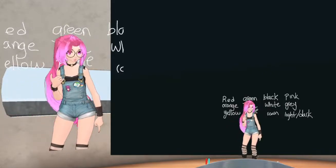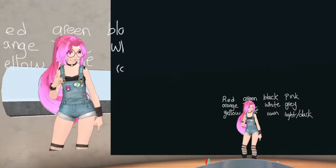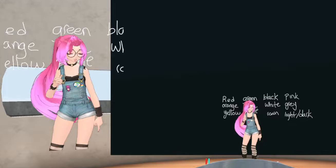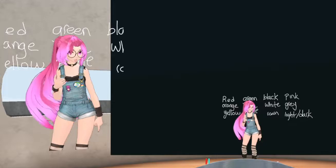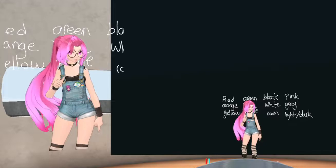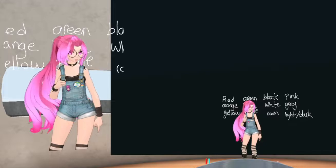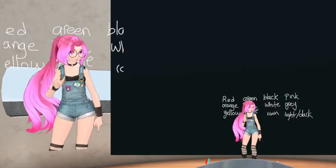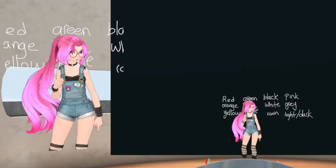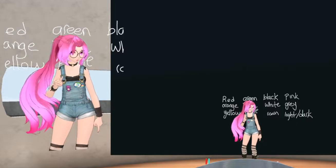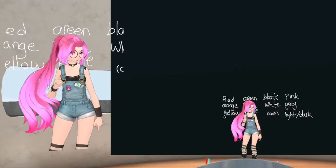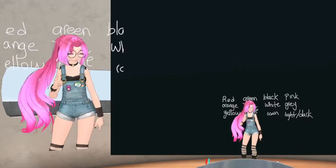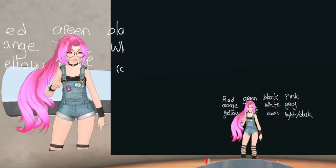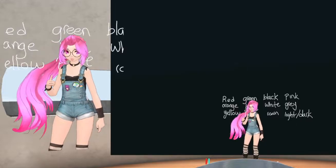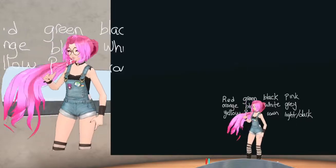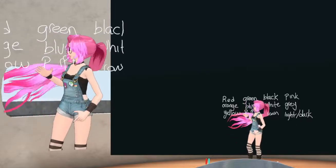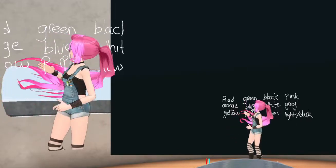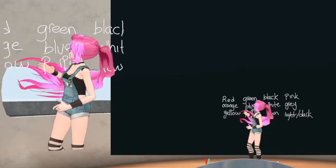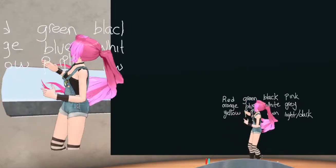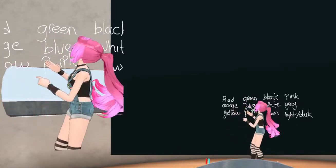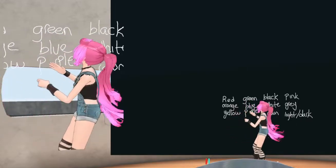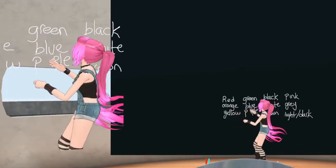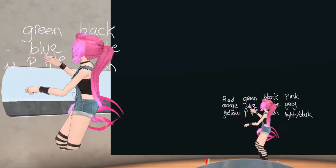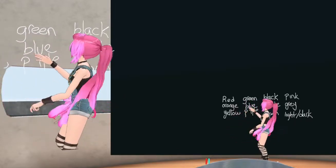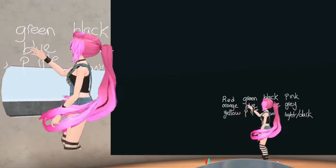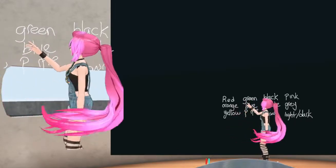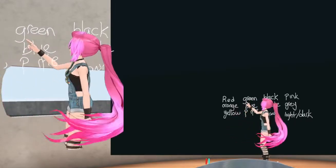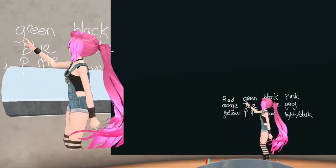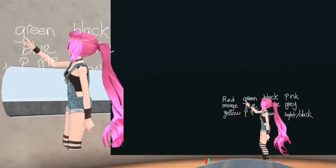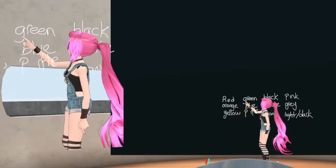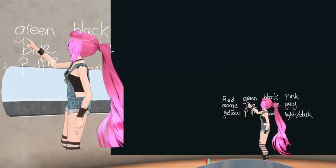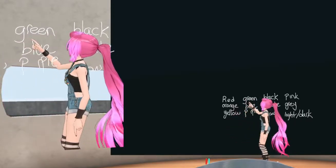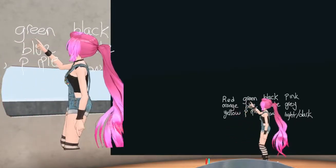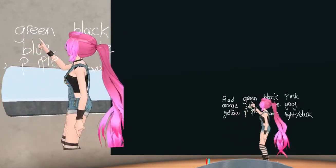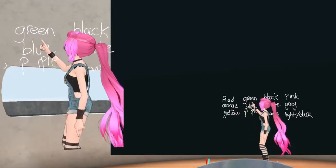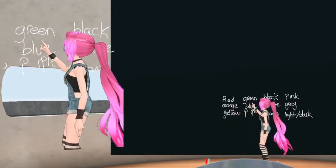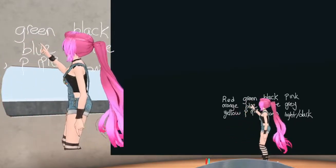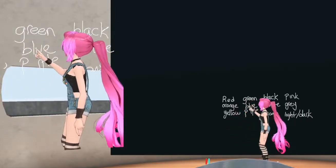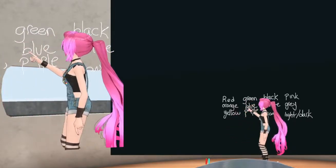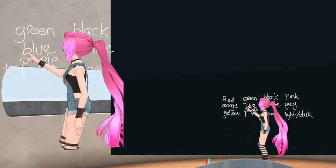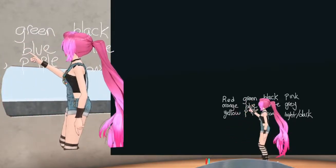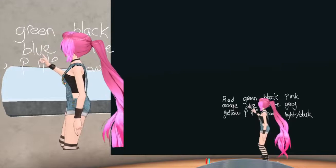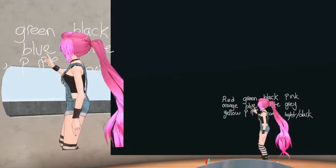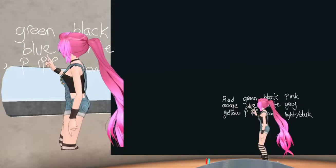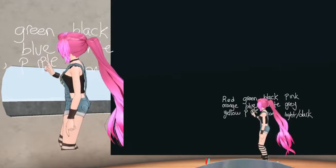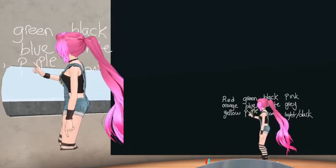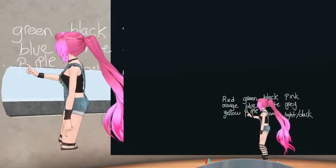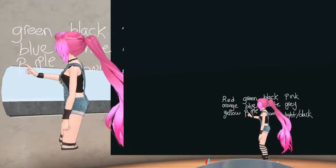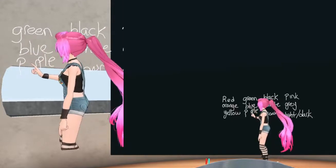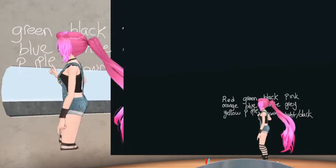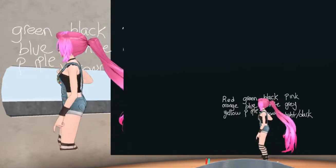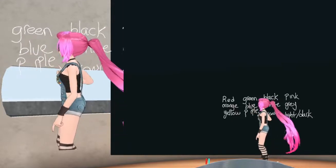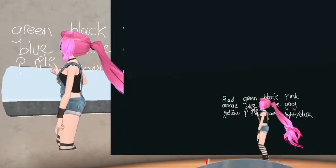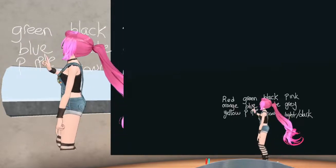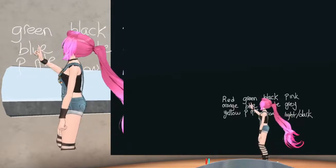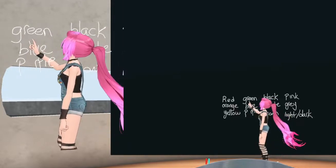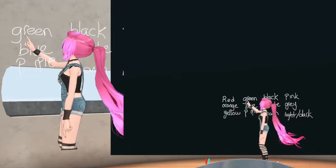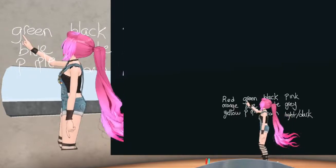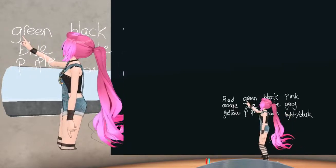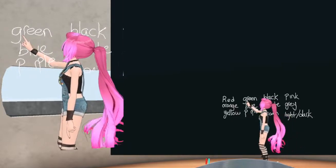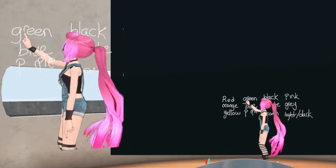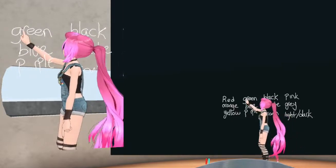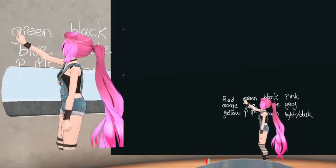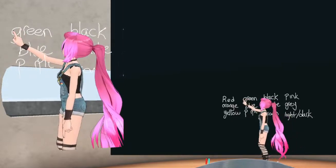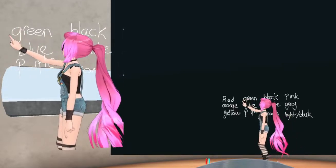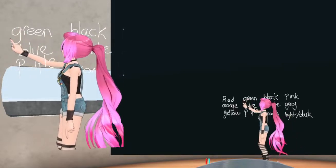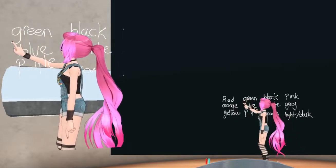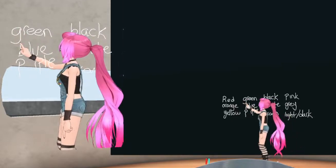you're shaking it to show it's a color. And then guess what? It's the same thing with green and blue and purple. So you're going to